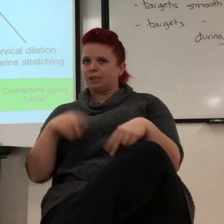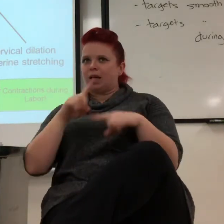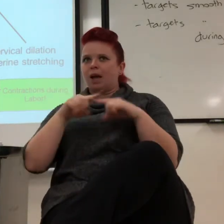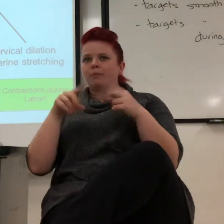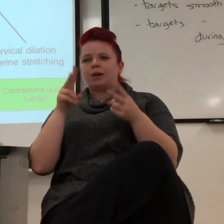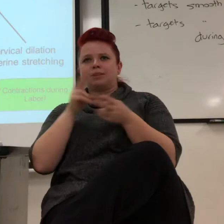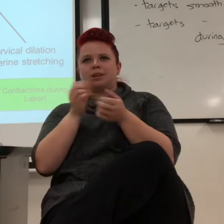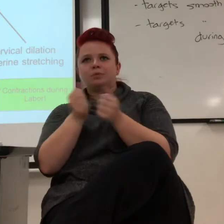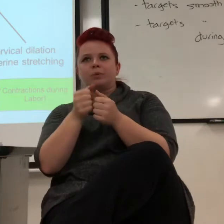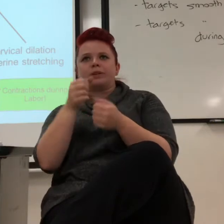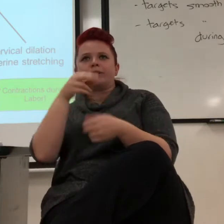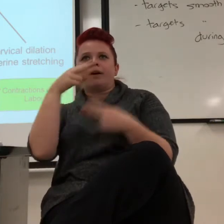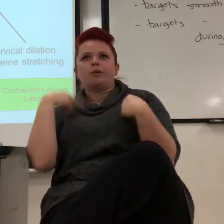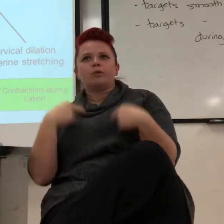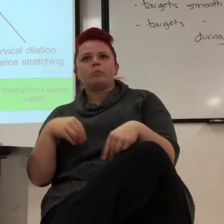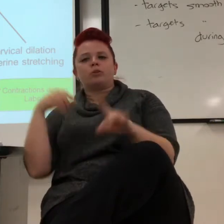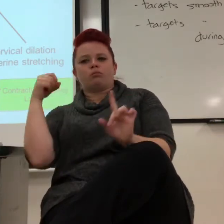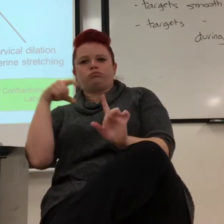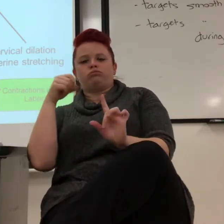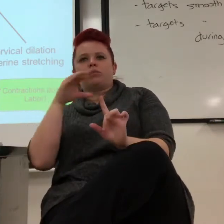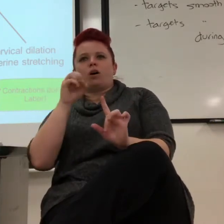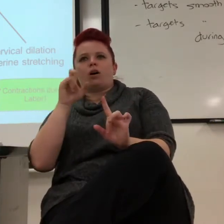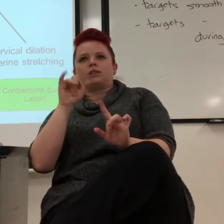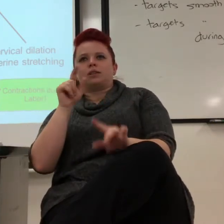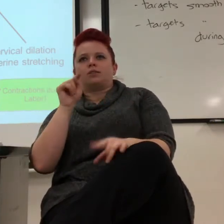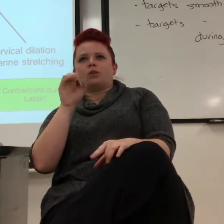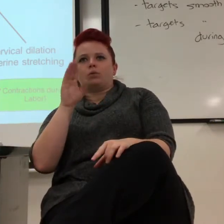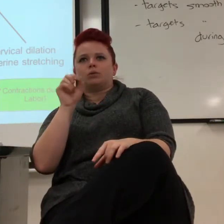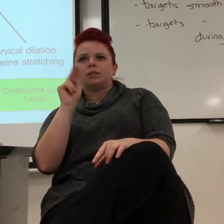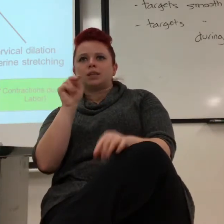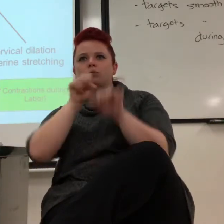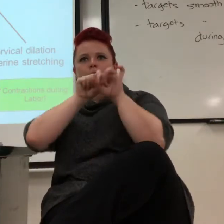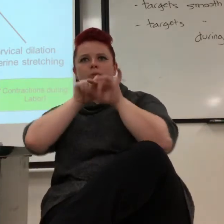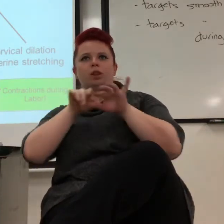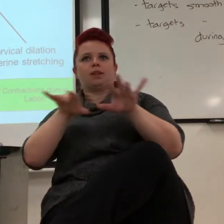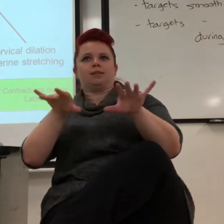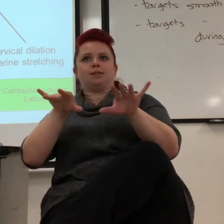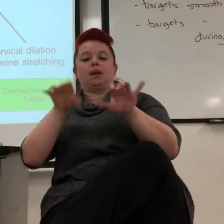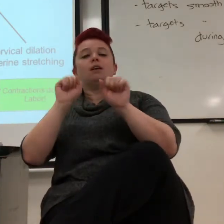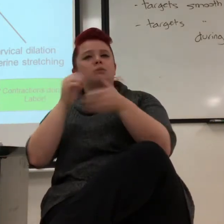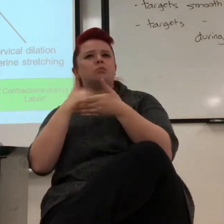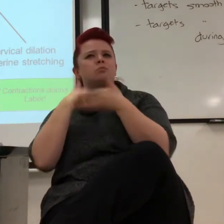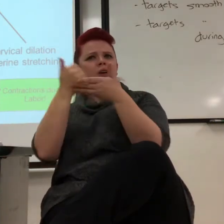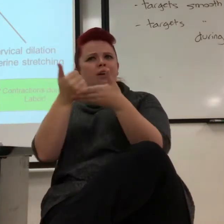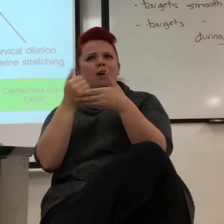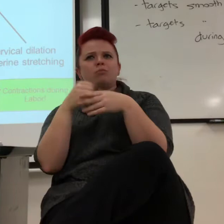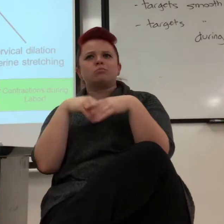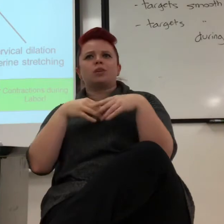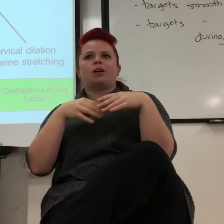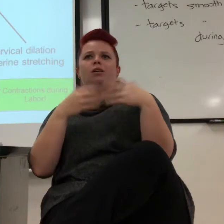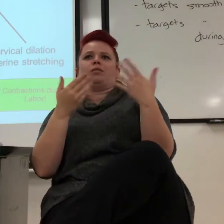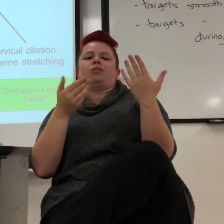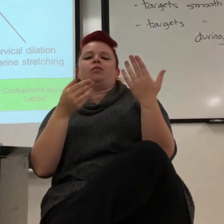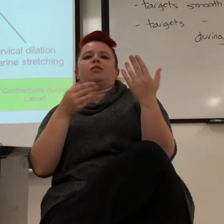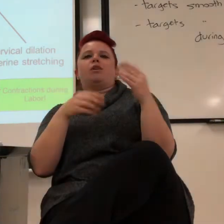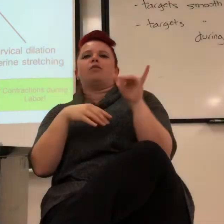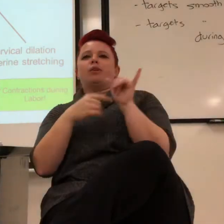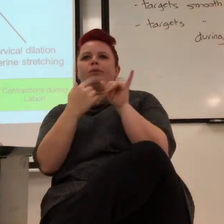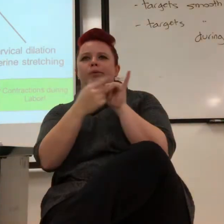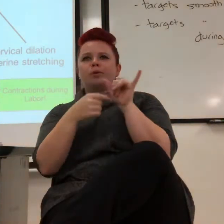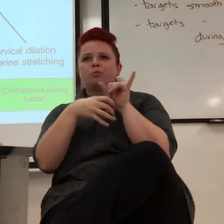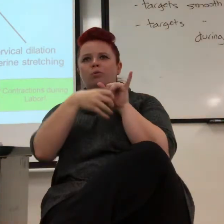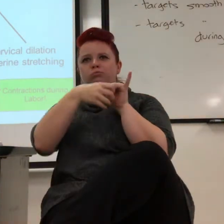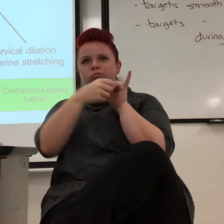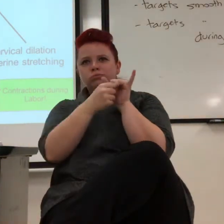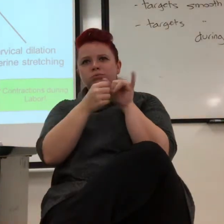trigger the release of oxytocin. And so oxytocin can help contract the uterus, and that kind of helps like wash